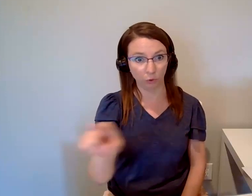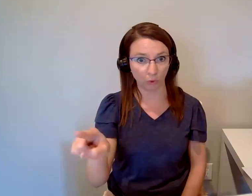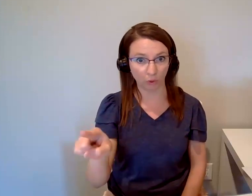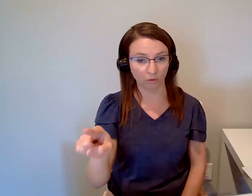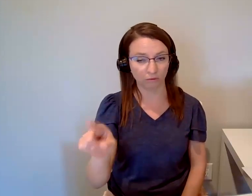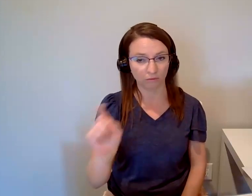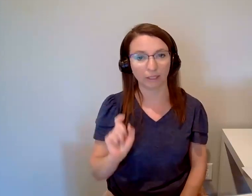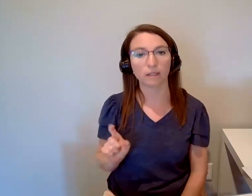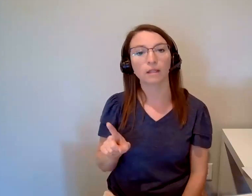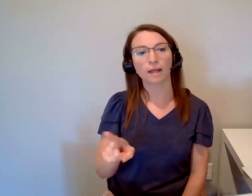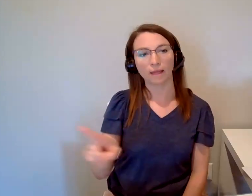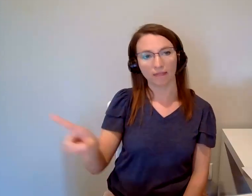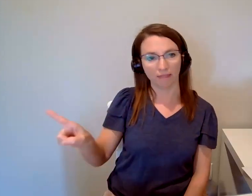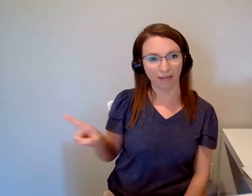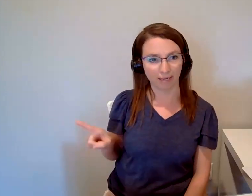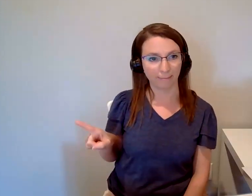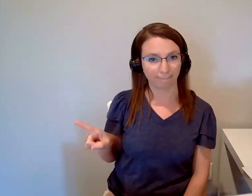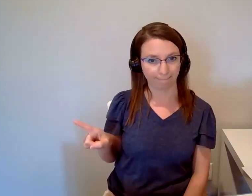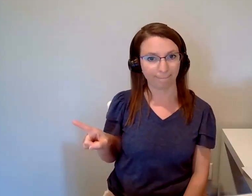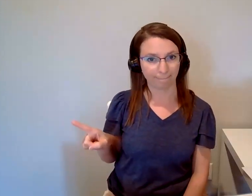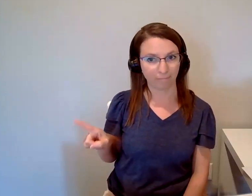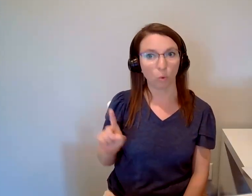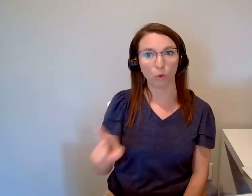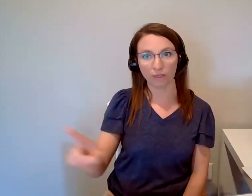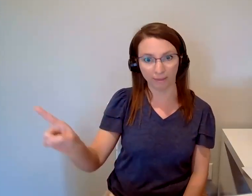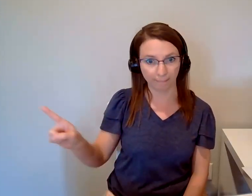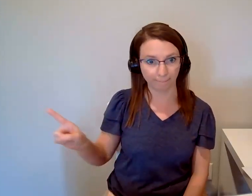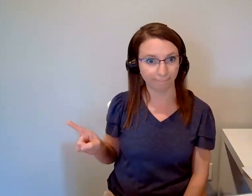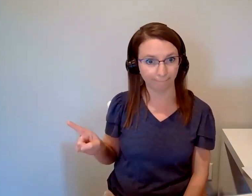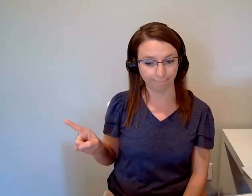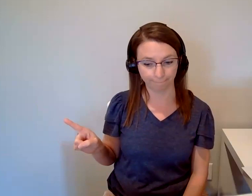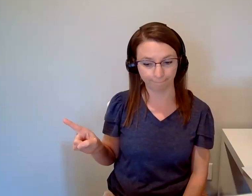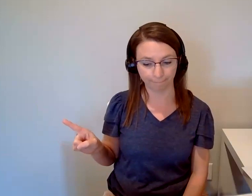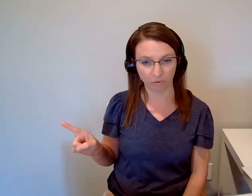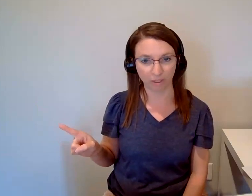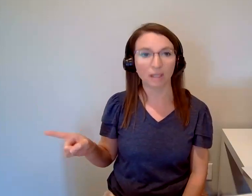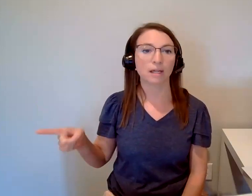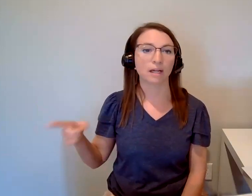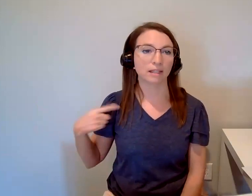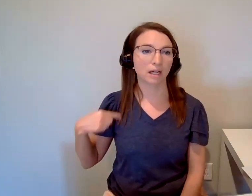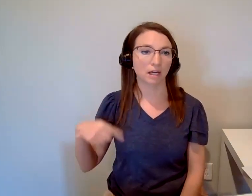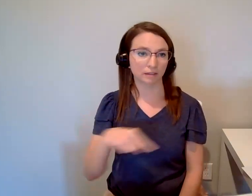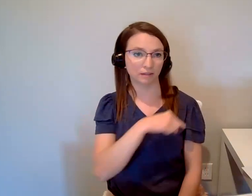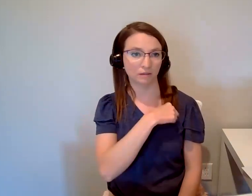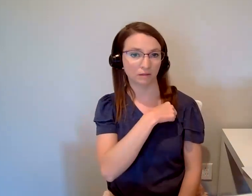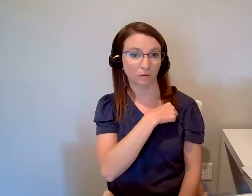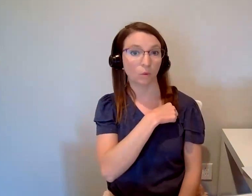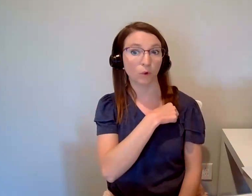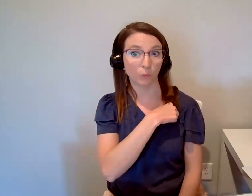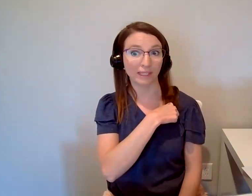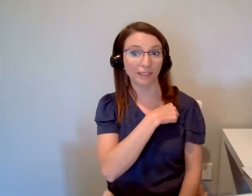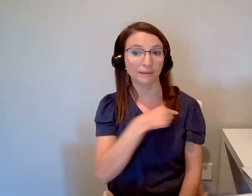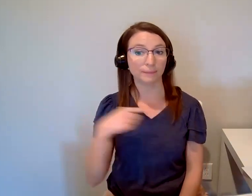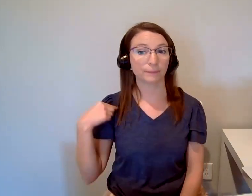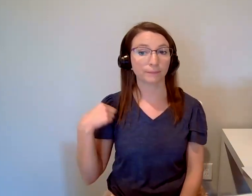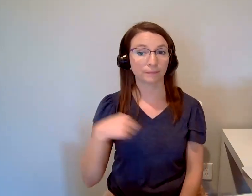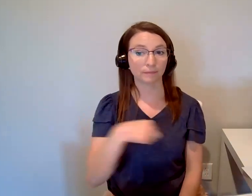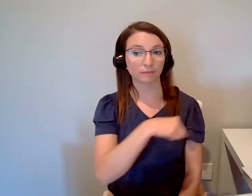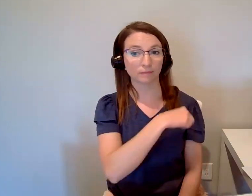you all. Okay. They or them. And then us or we.